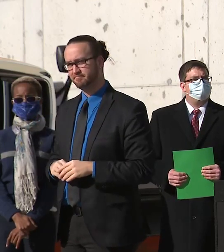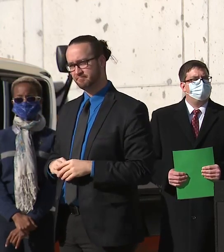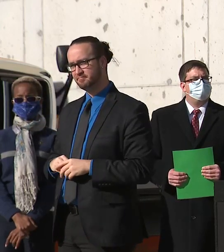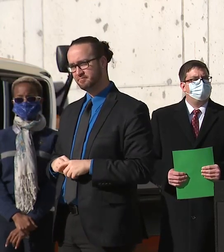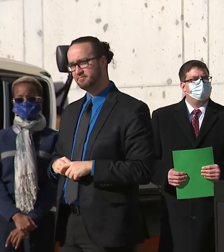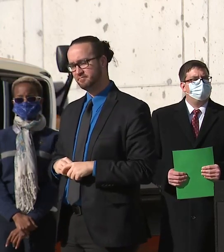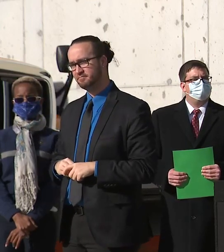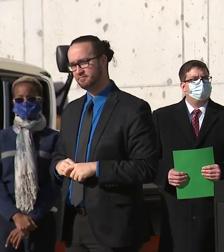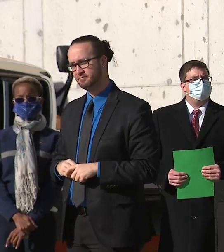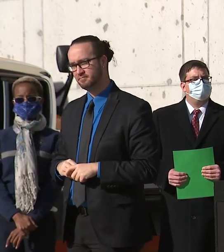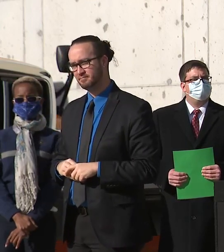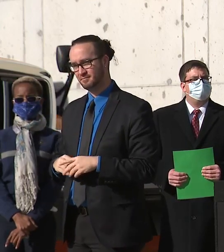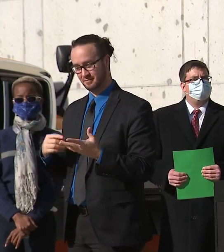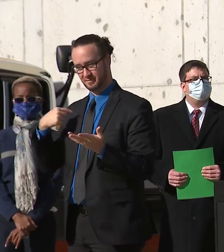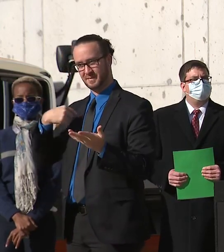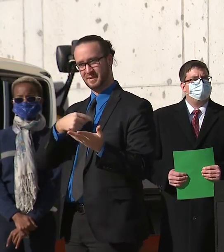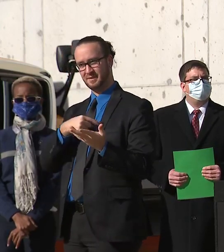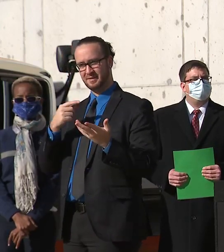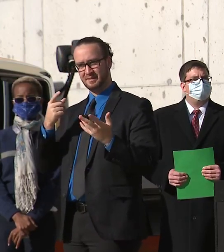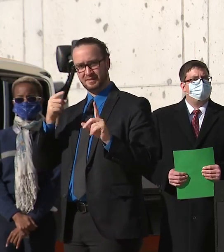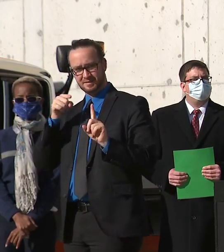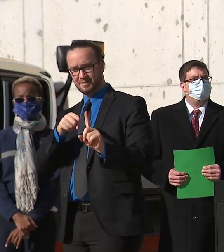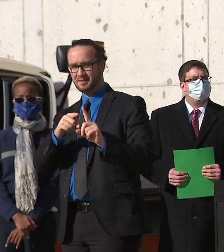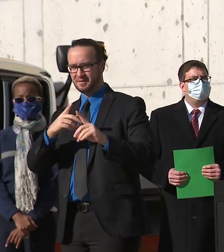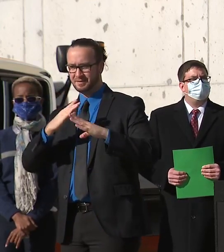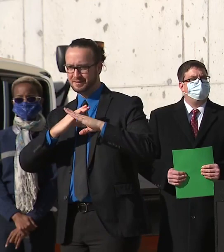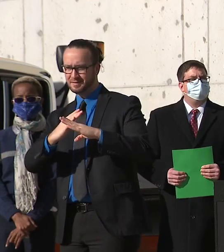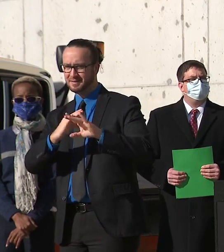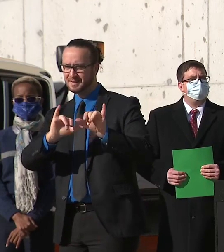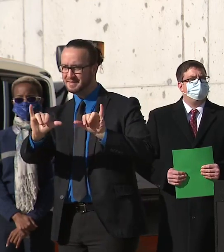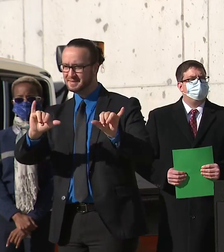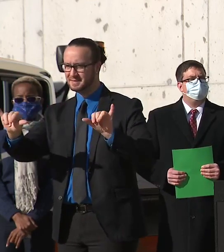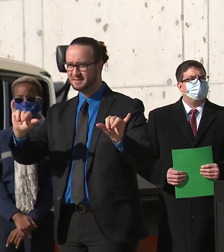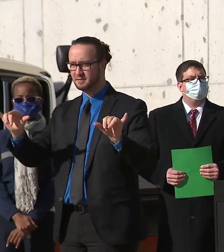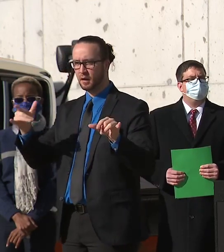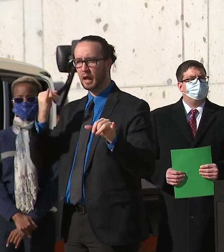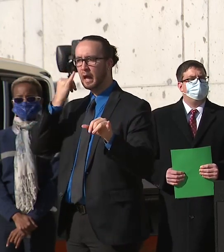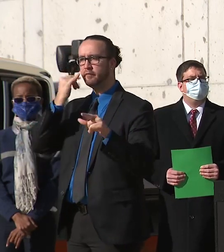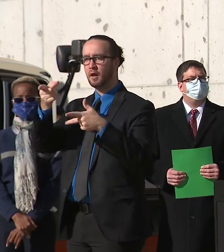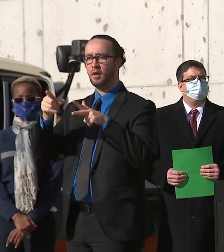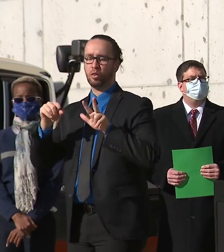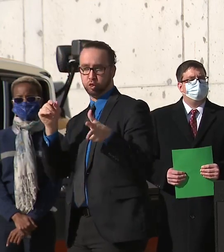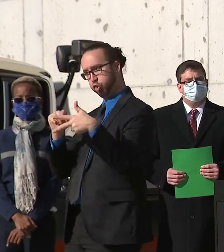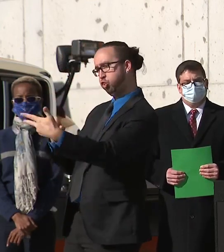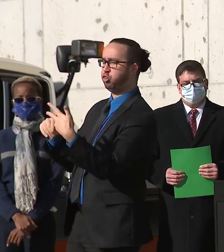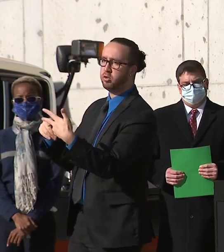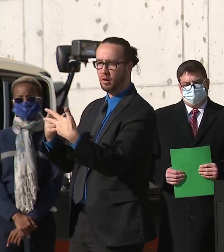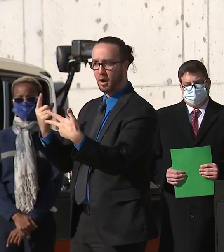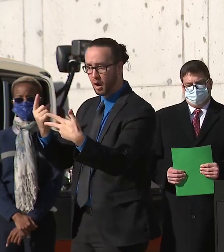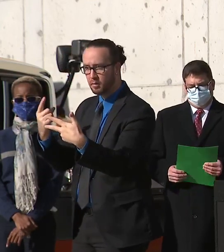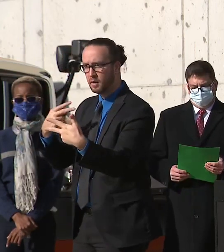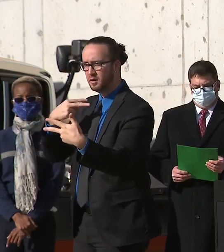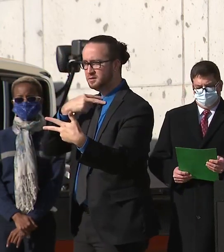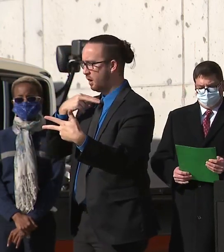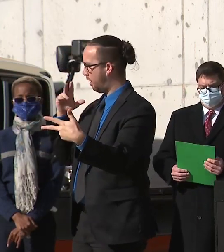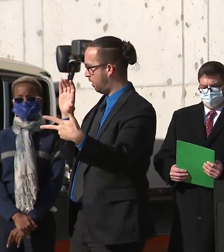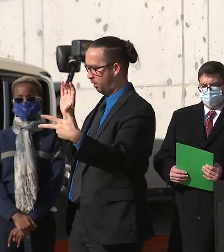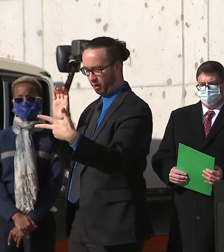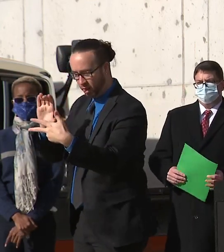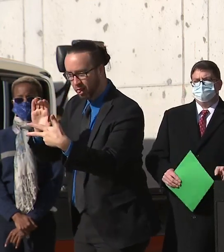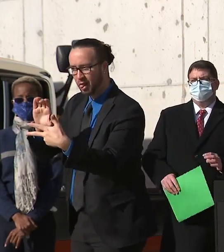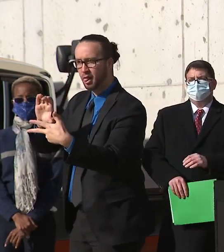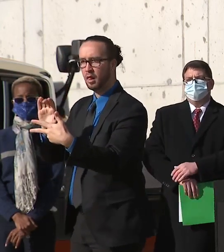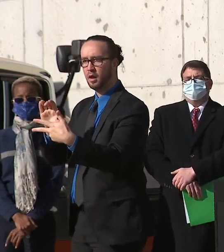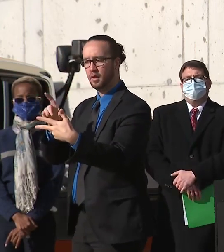obstruct the movement of snow plows, police, and fire vehicles. Roadways could become very slippery as the storm moves through the region,